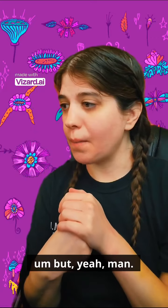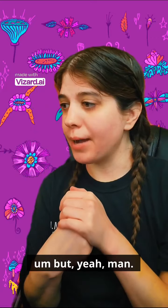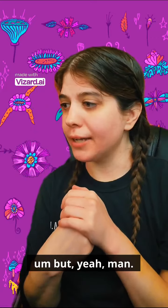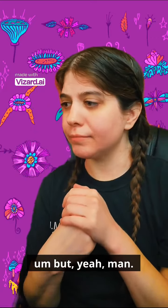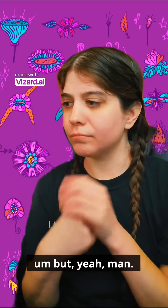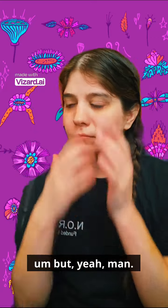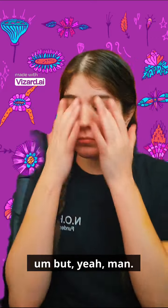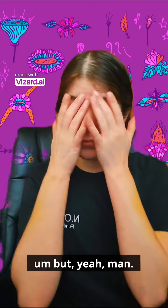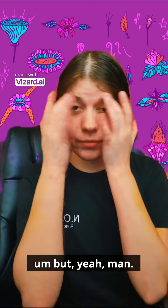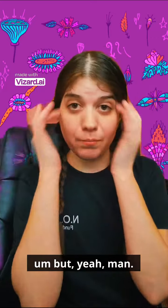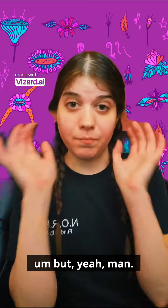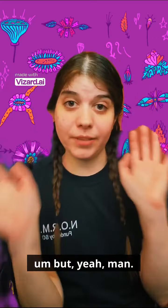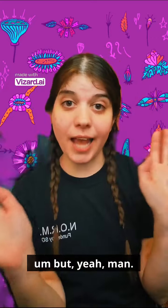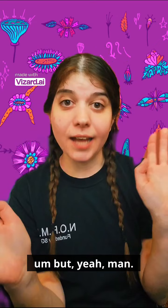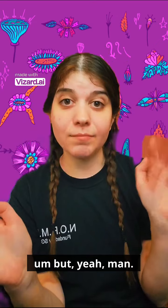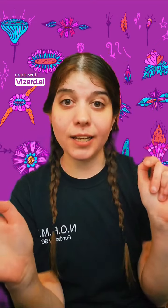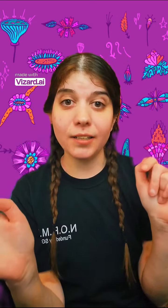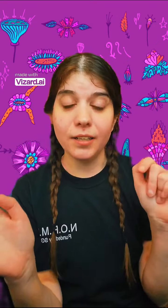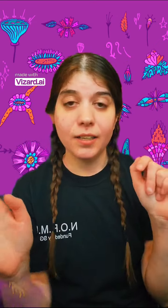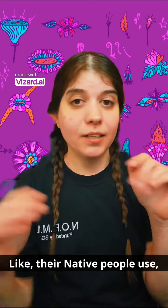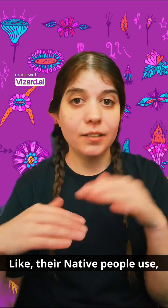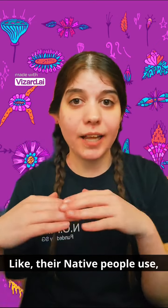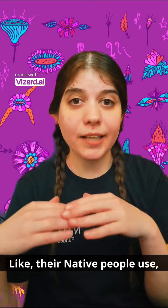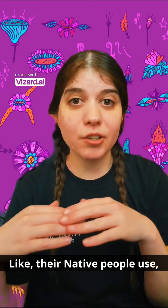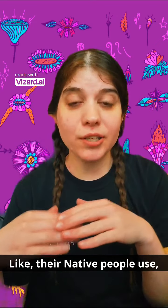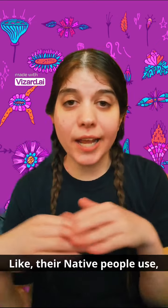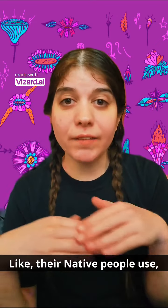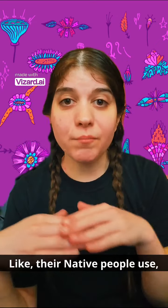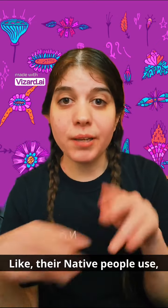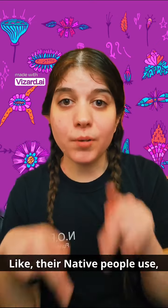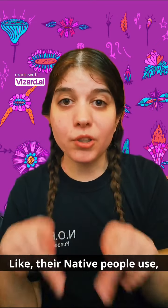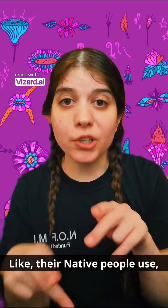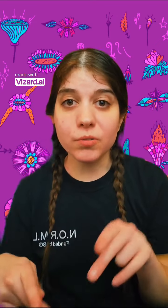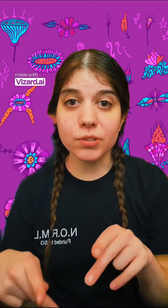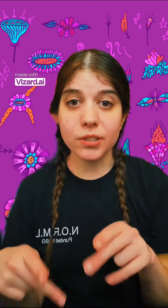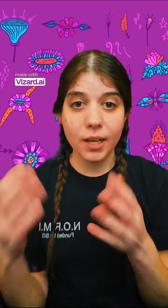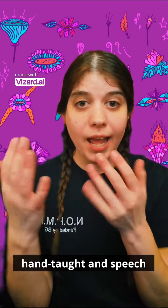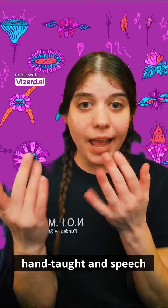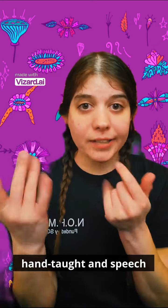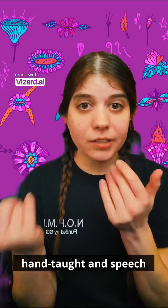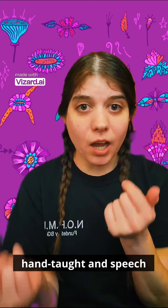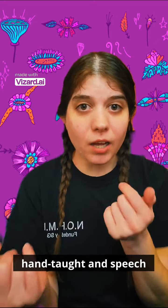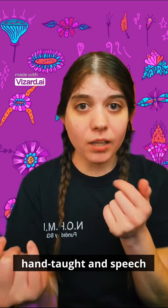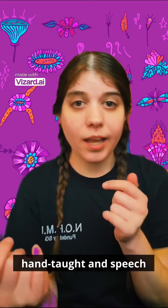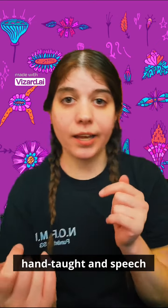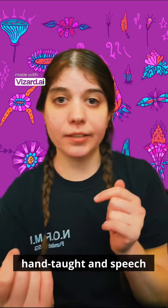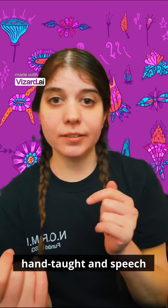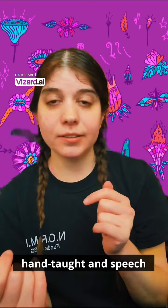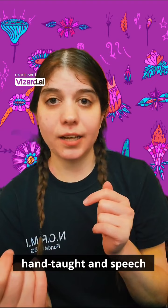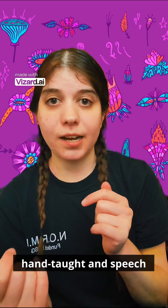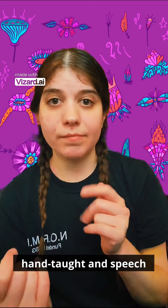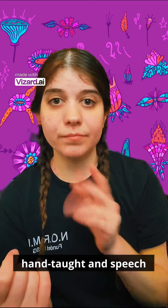But yeah, man, like their native people use hand talk and